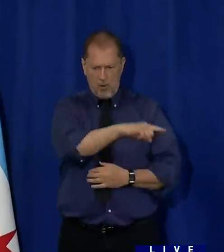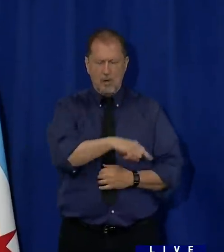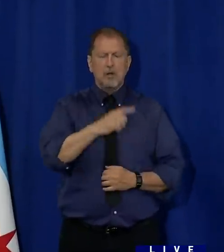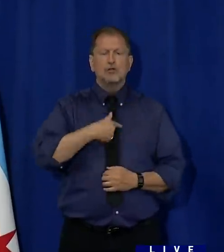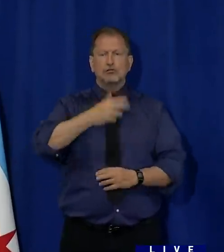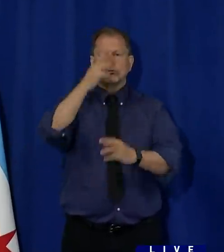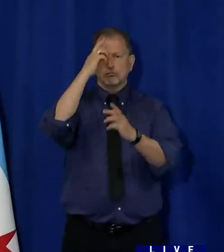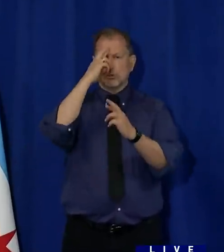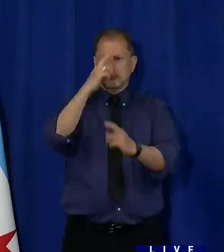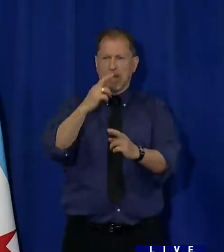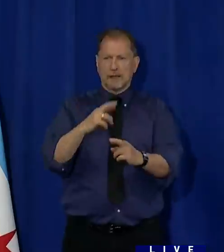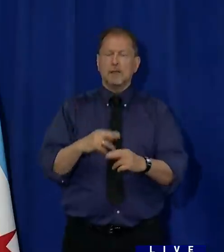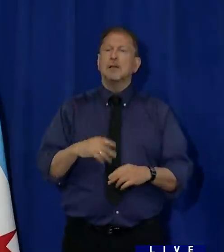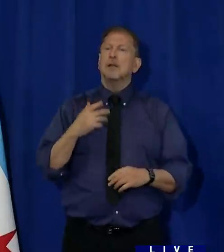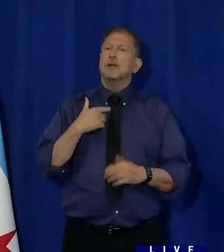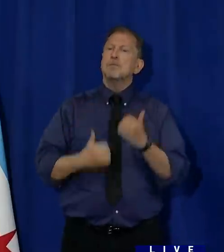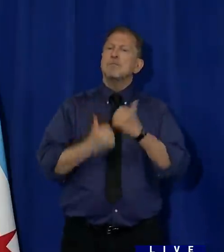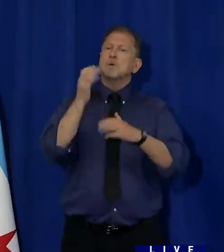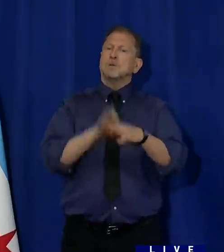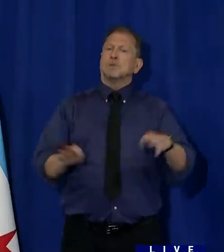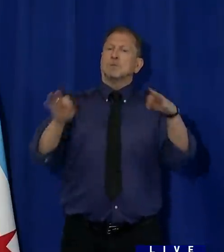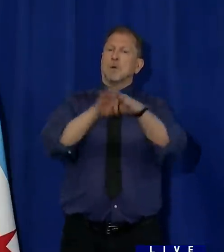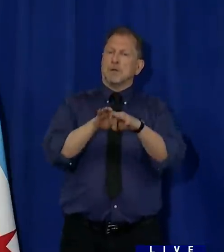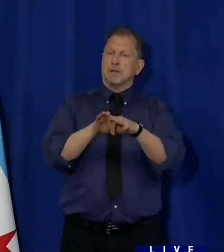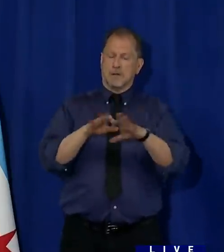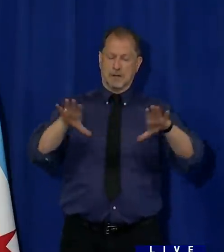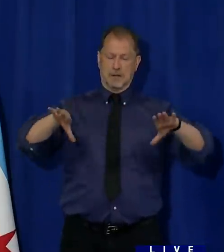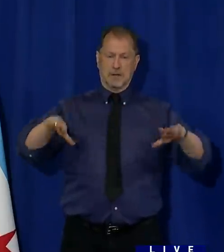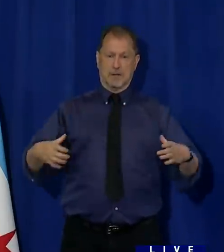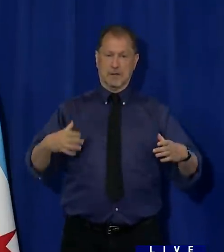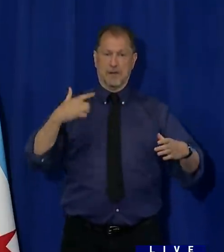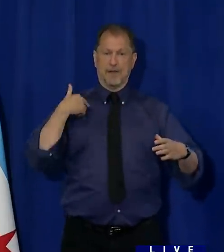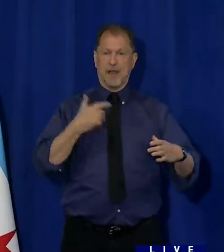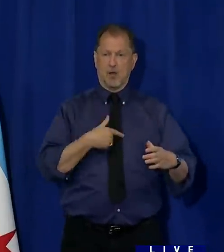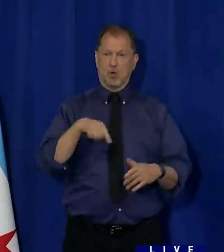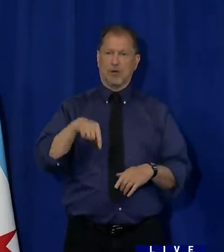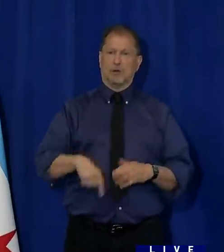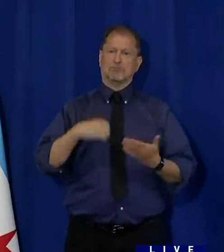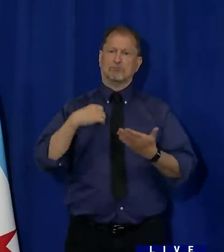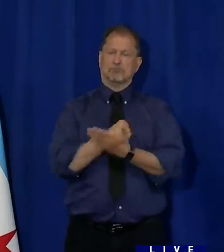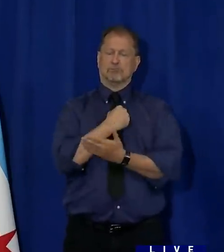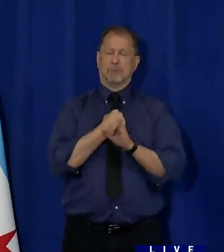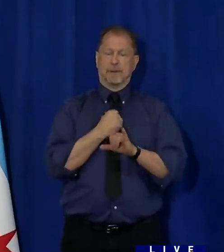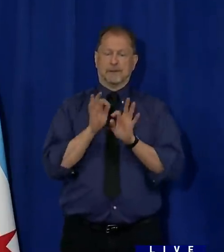and three priority. That we are in a seminal moment,